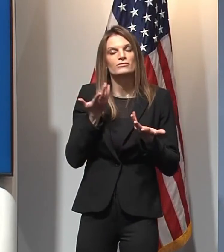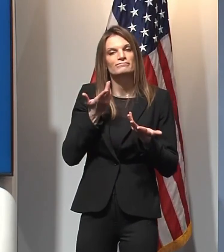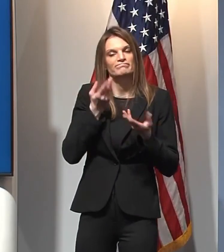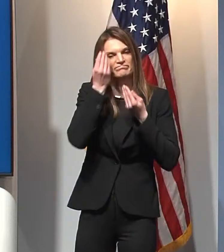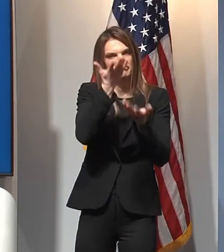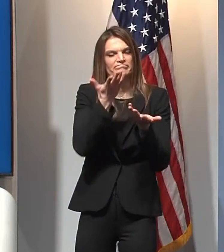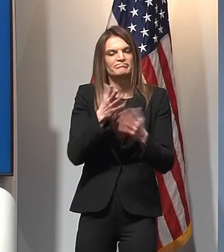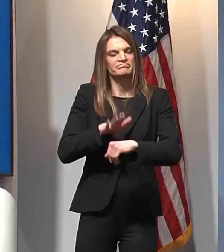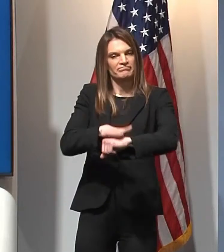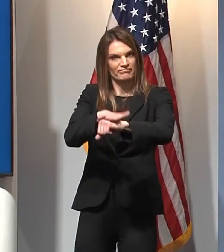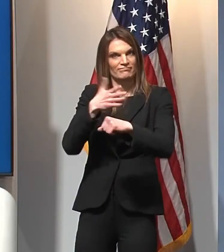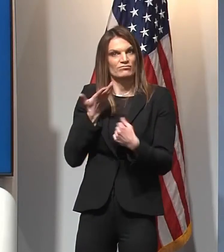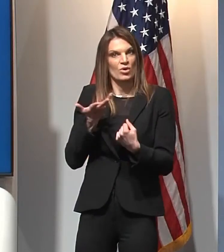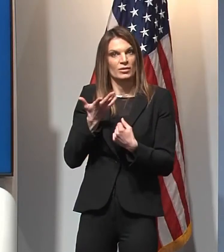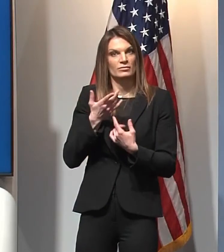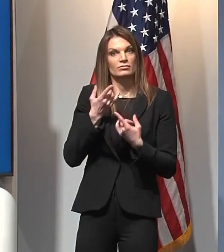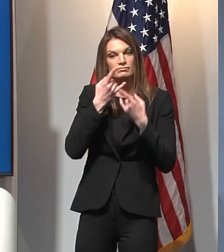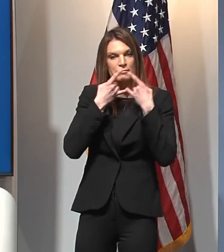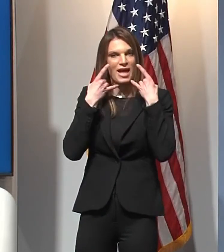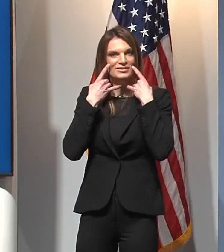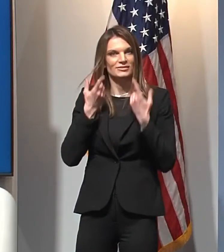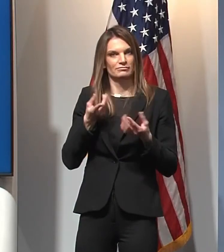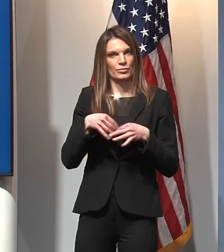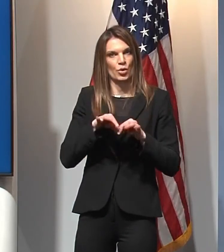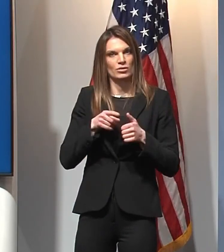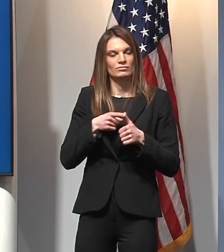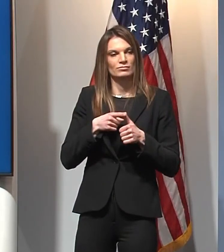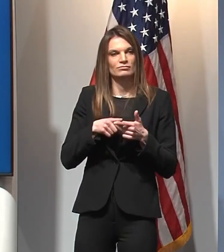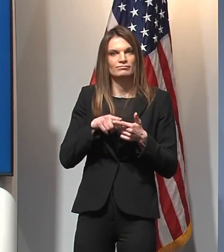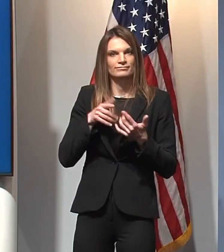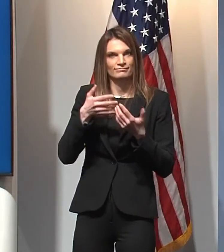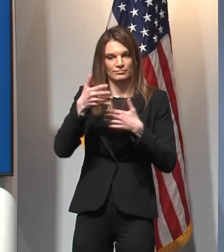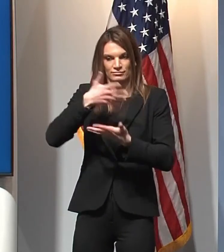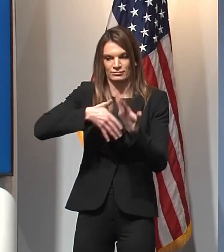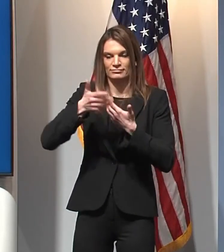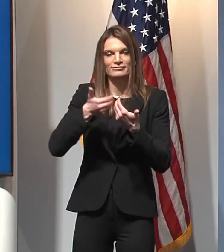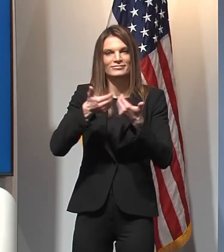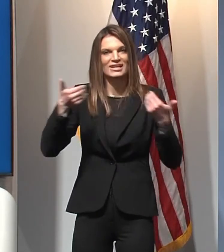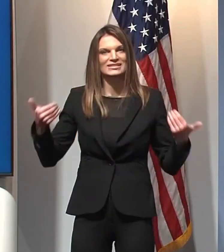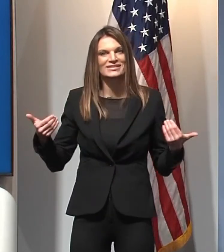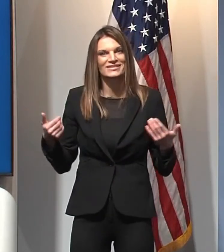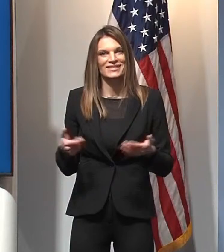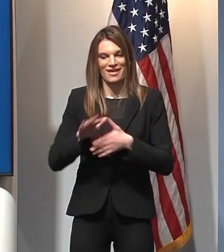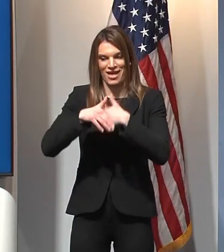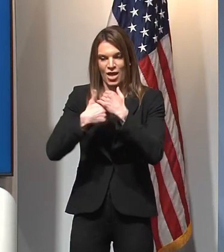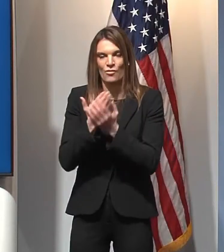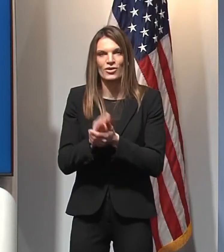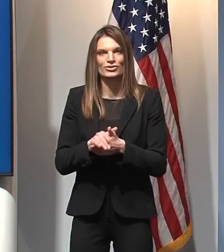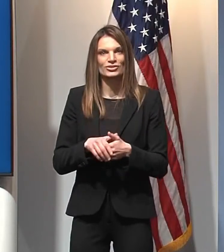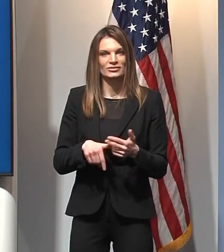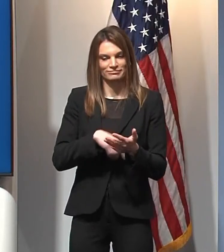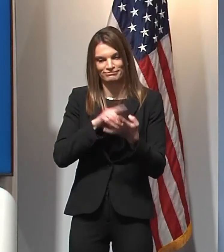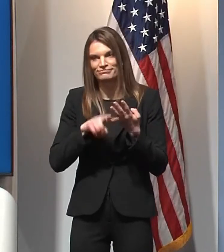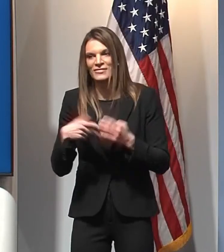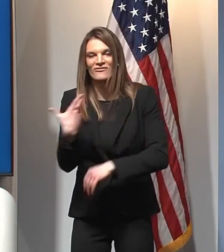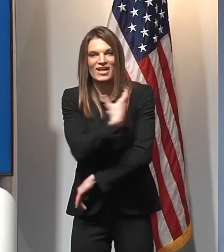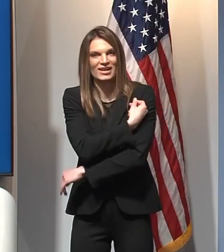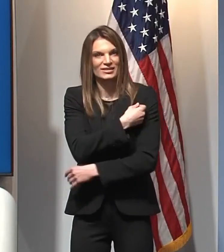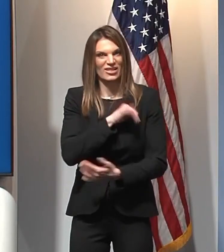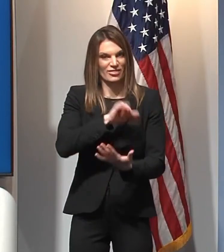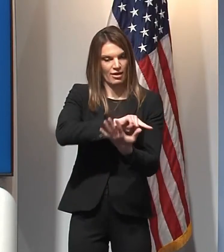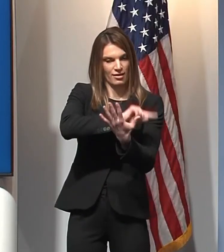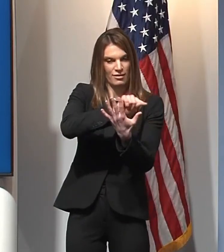fight this virus. A mask, social distancing, hand washing, vaccinations. These are the tools that will help